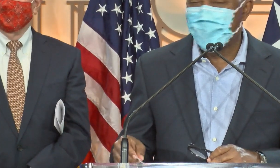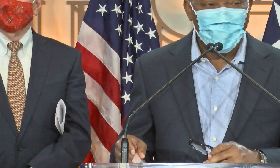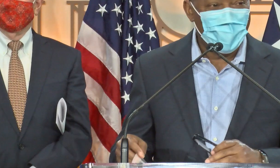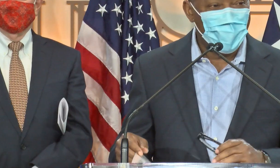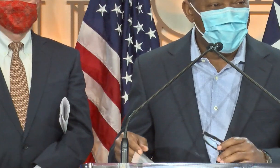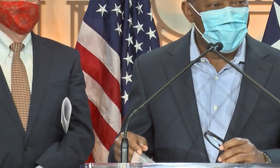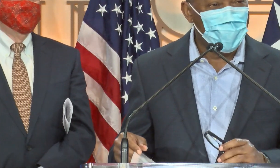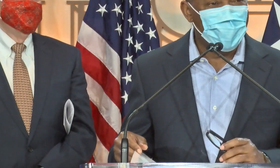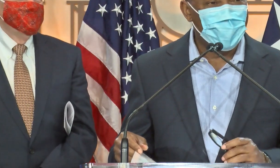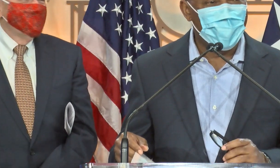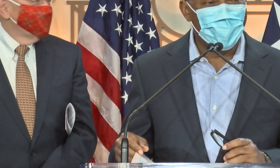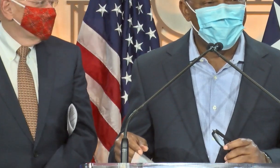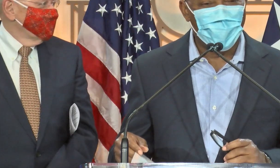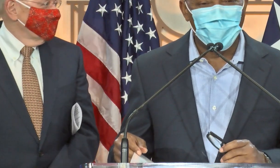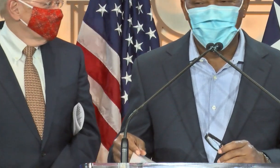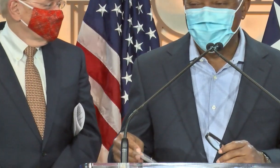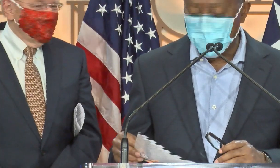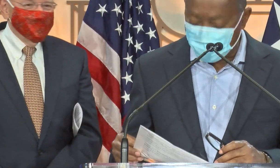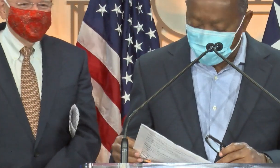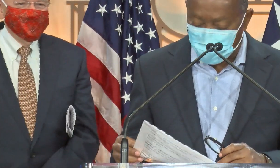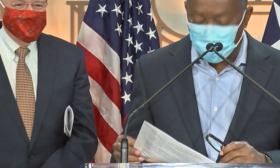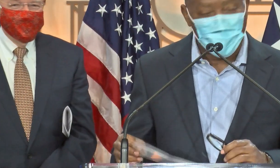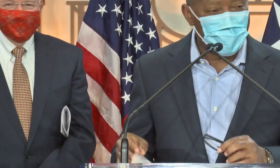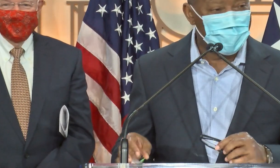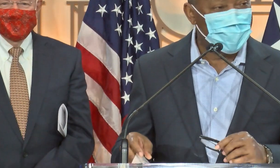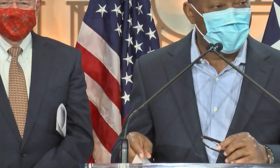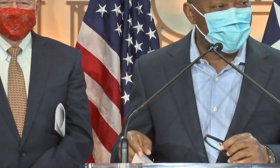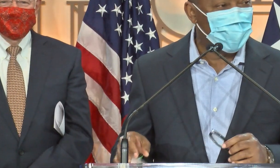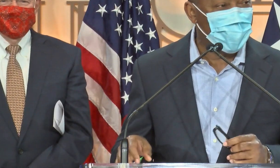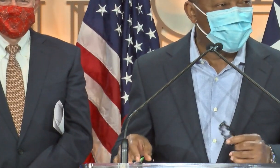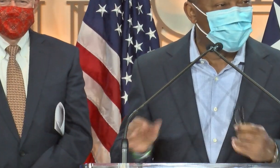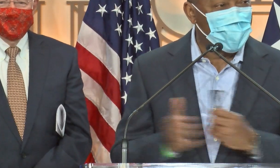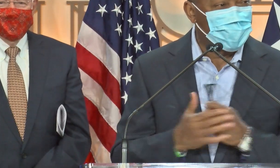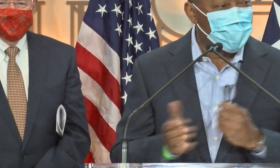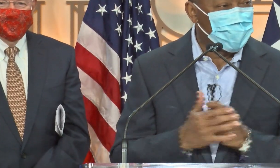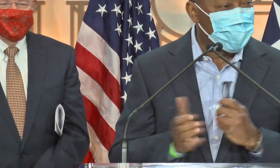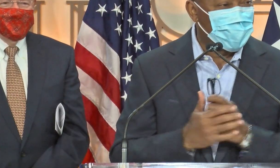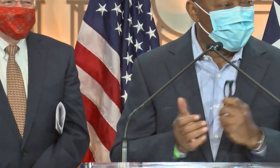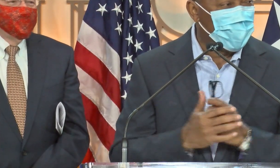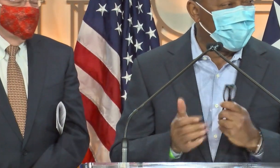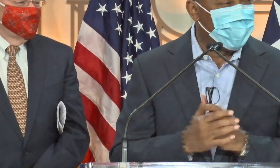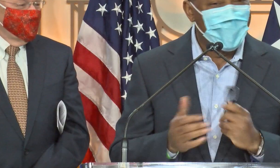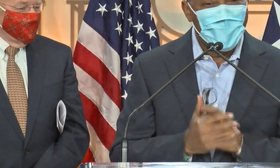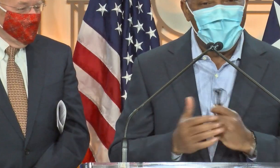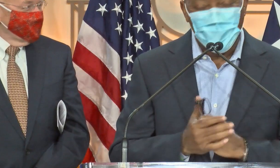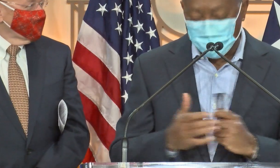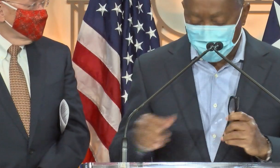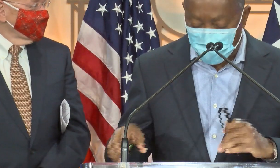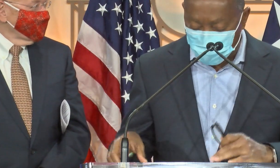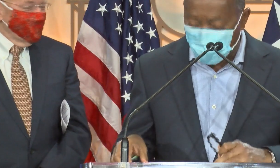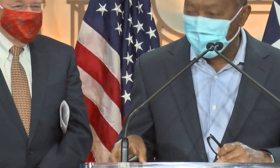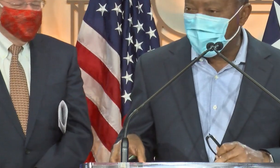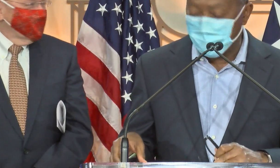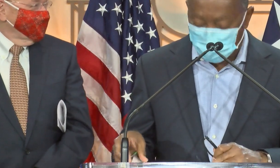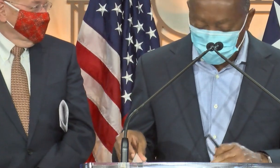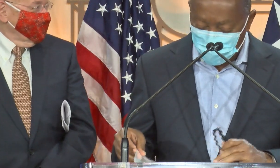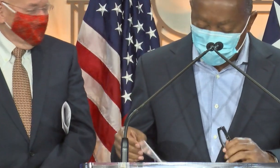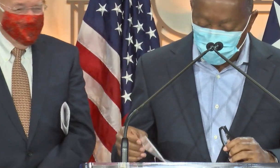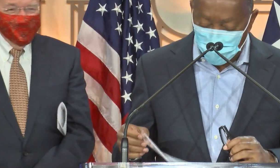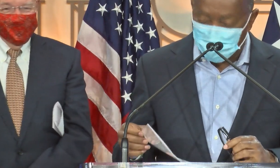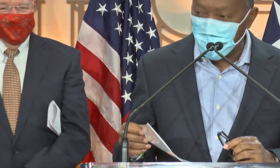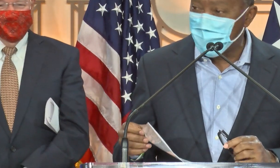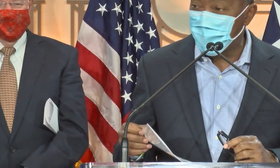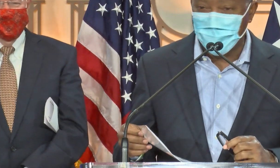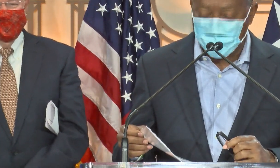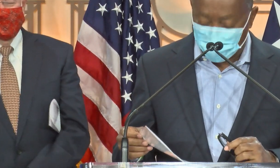and now 101 years later, we are still here. That's worth I'm excited about that